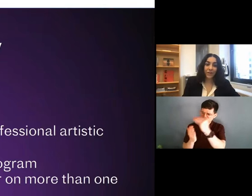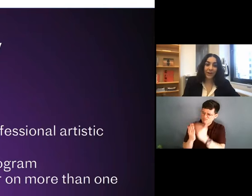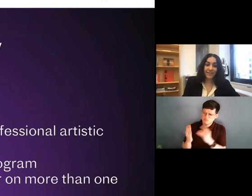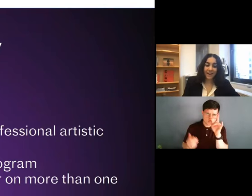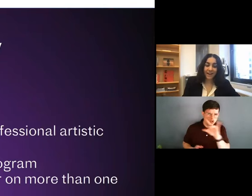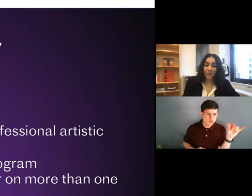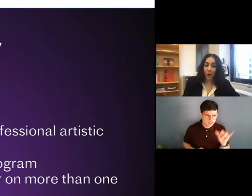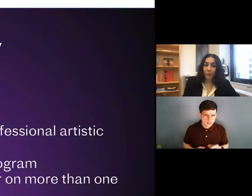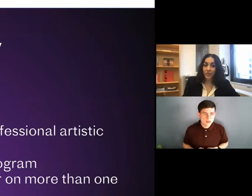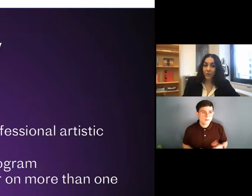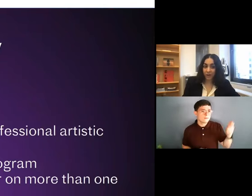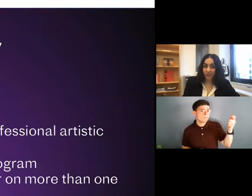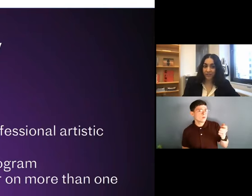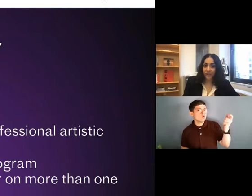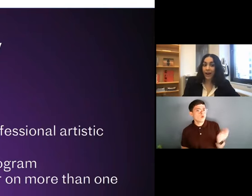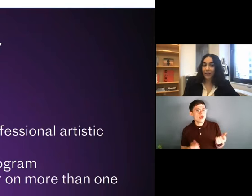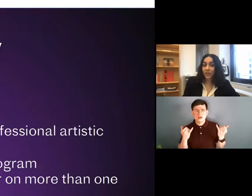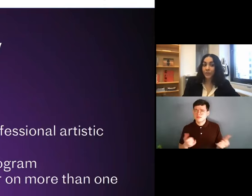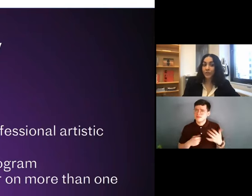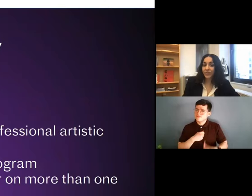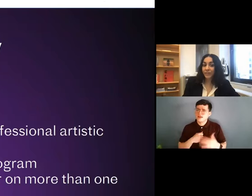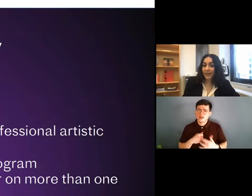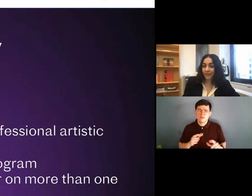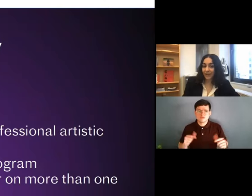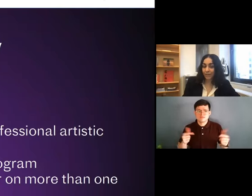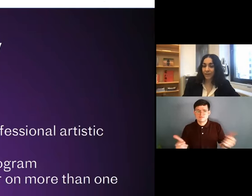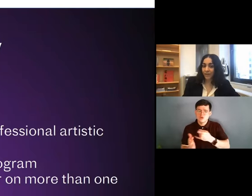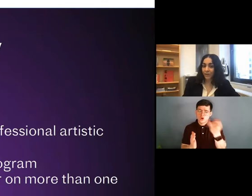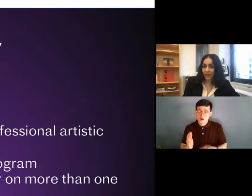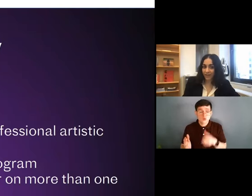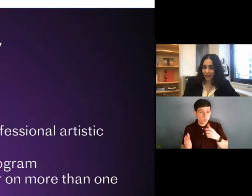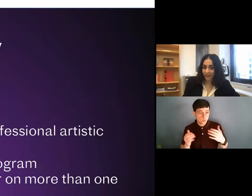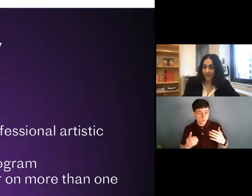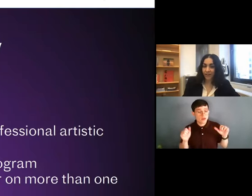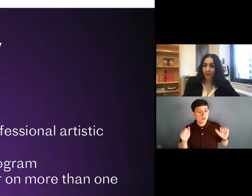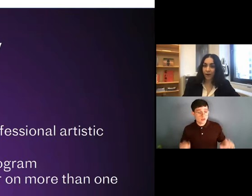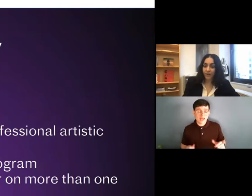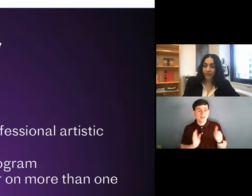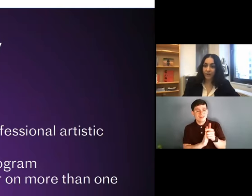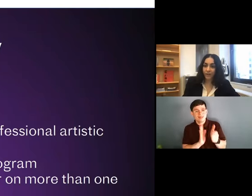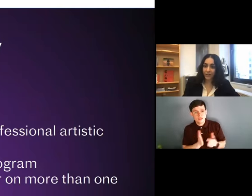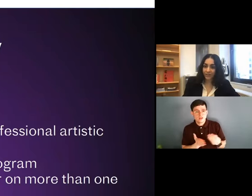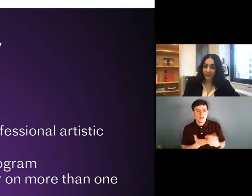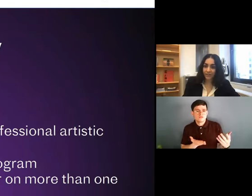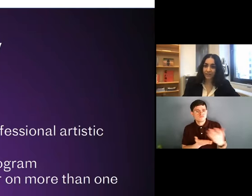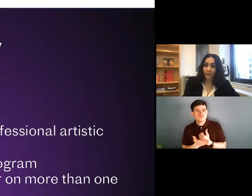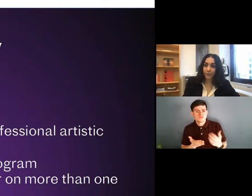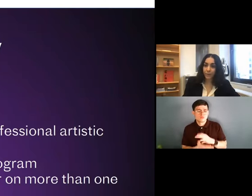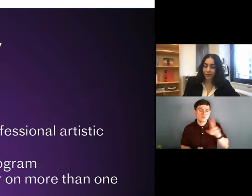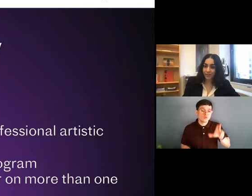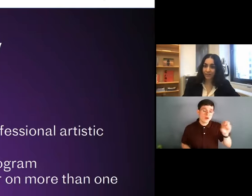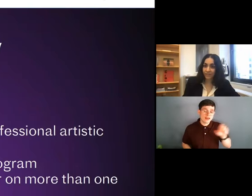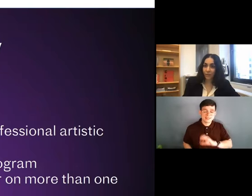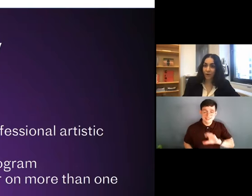The grant is open to artists who are eligible to receive income in the United States. So artists who are US citizens,